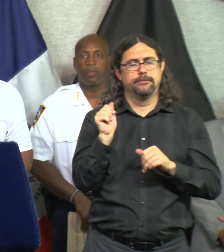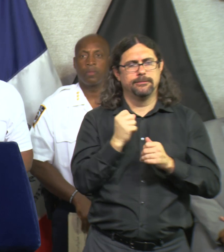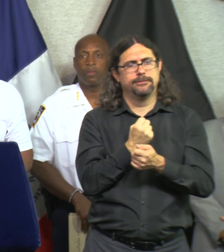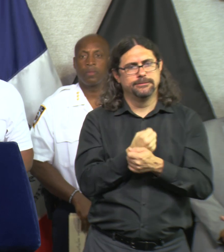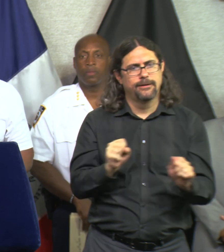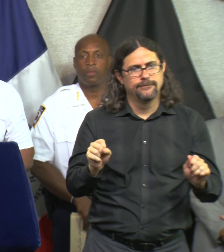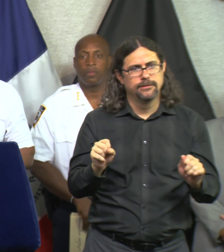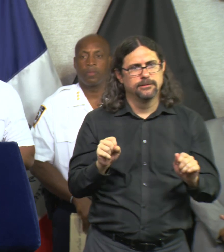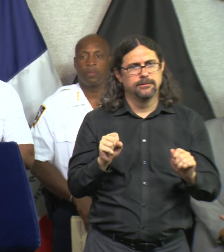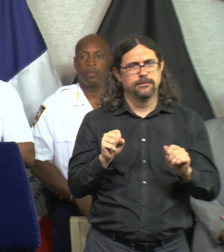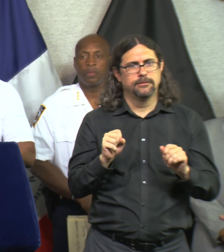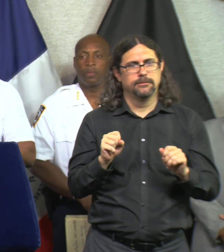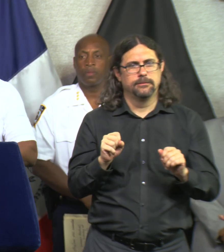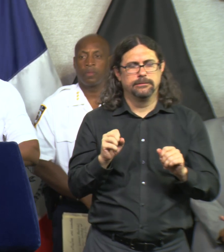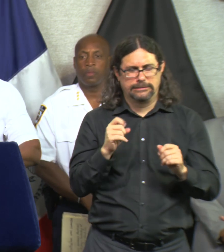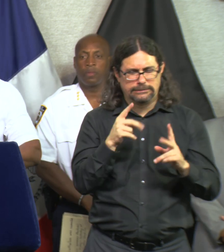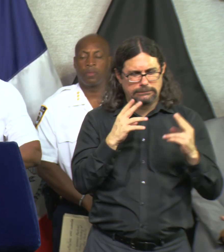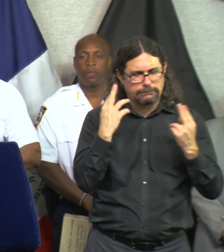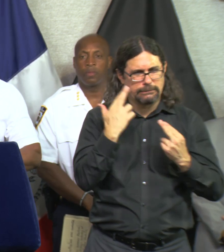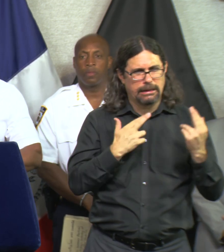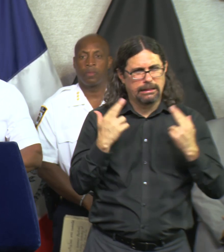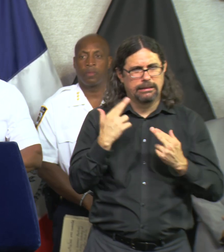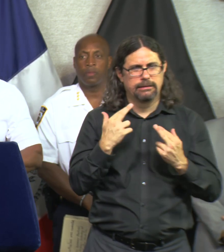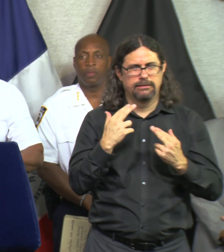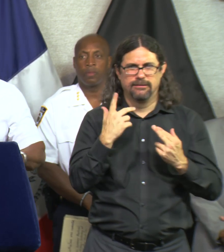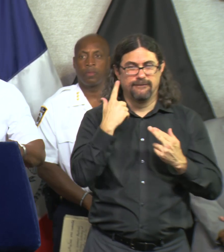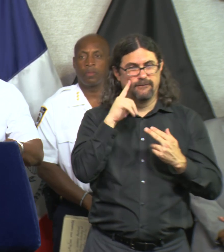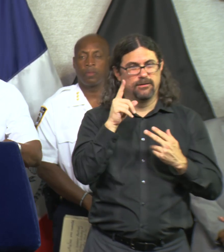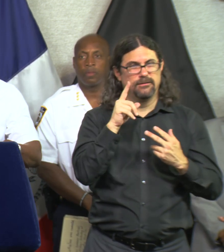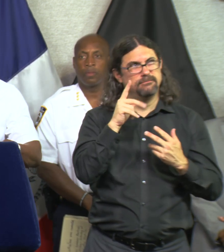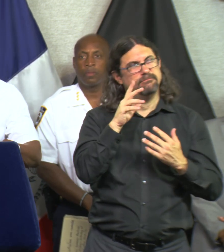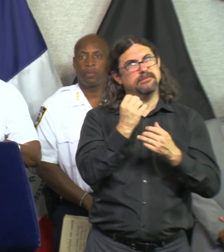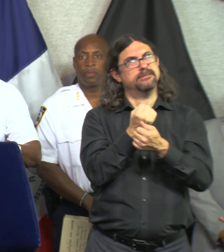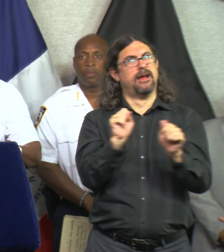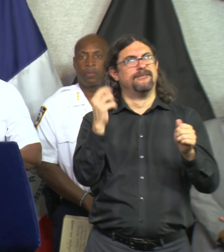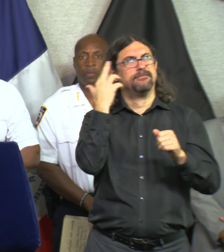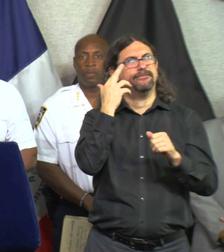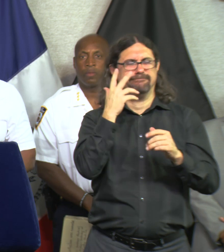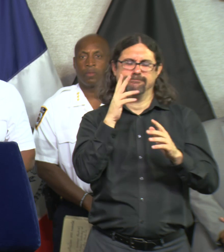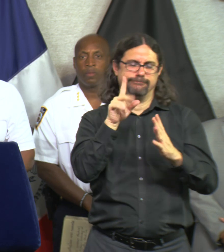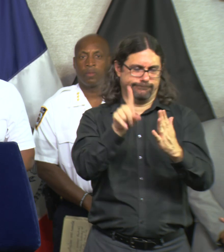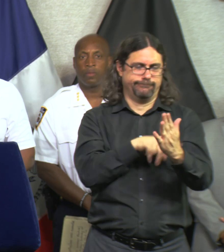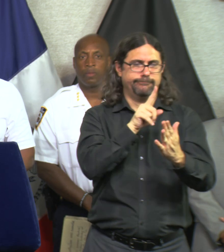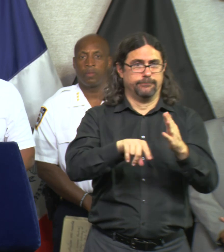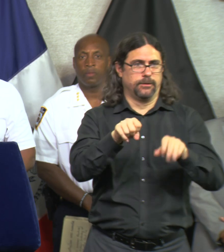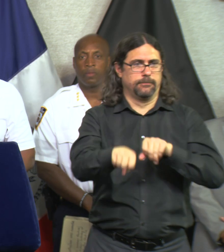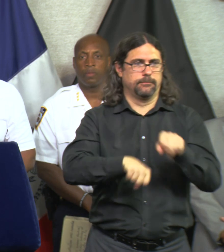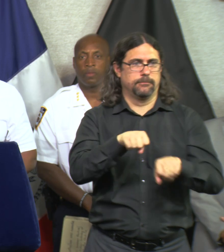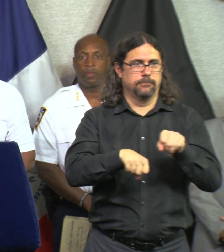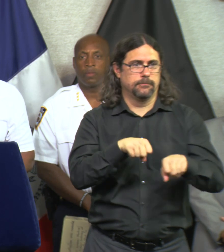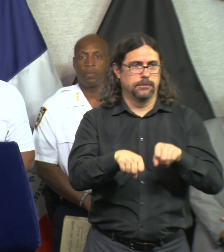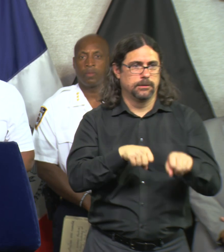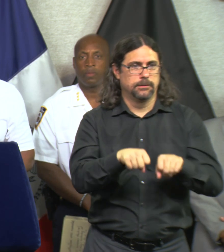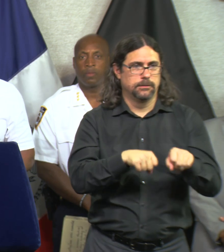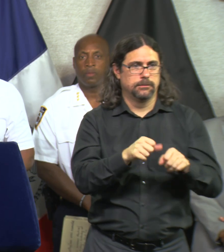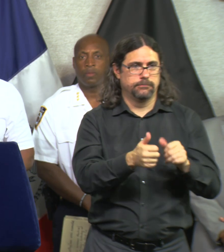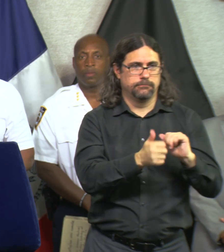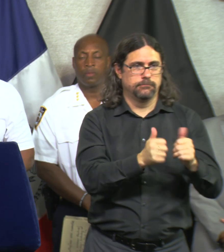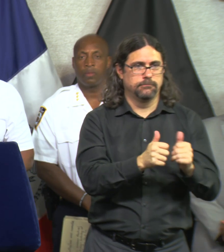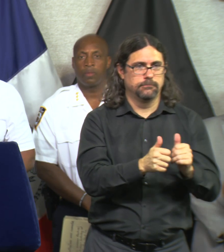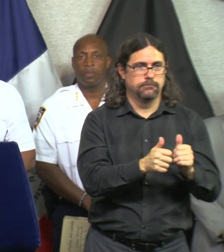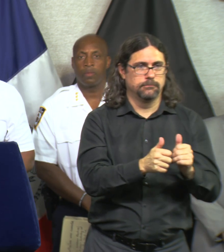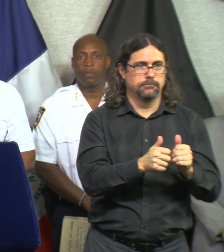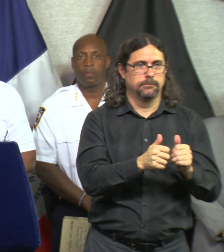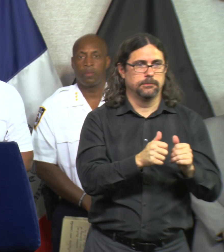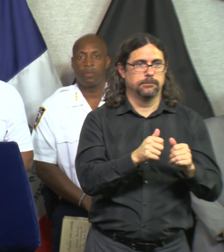to cancel the triathlon. In the case of OzzyFest, we do have in our contract for either rain events or extreme heat events, we